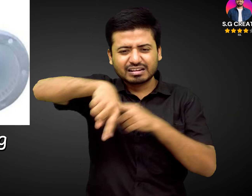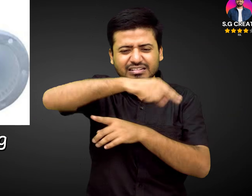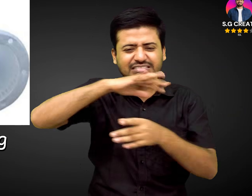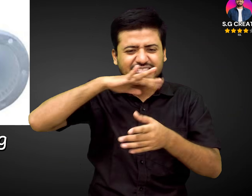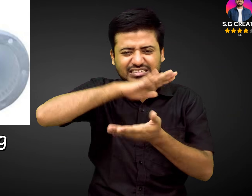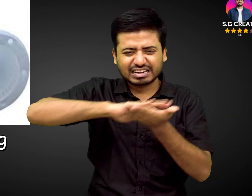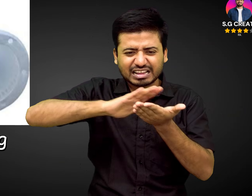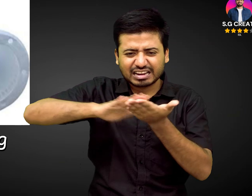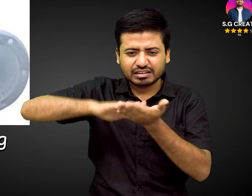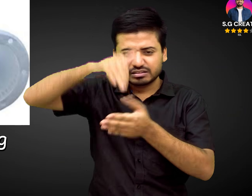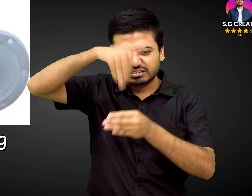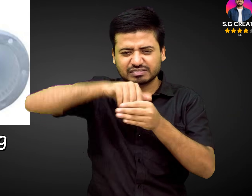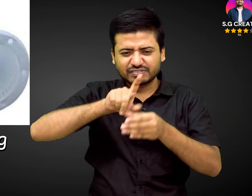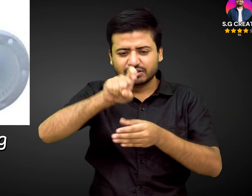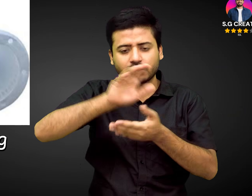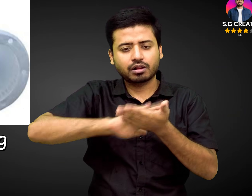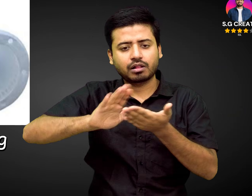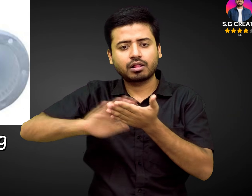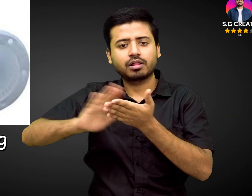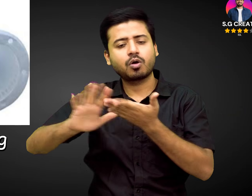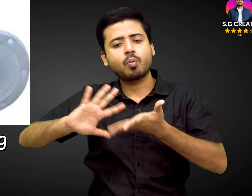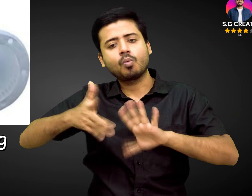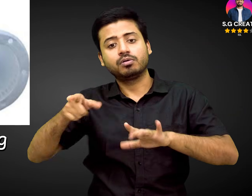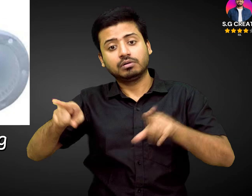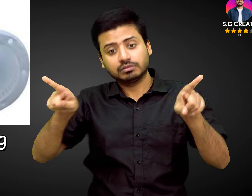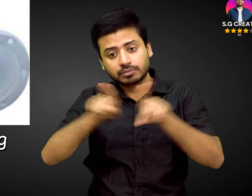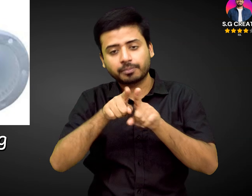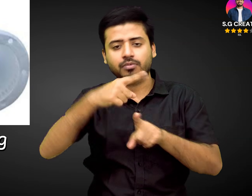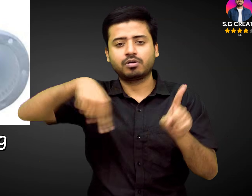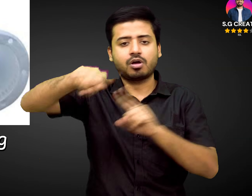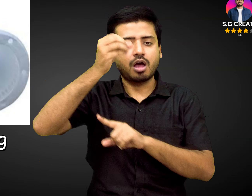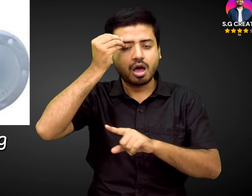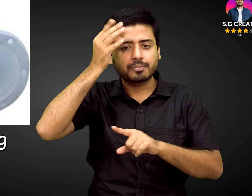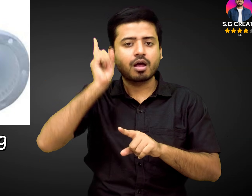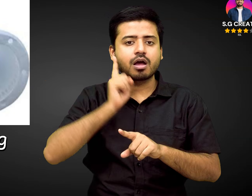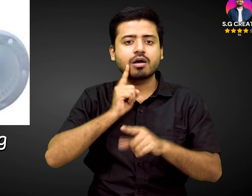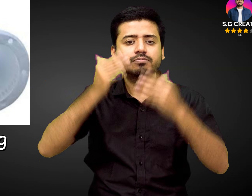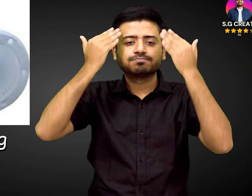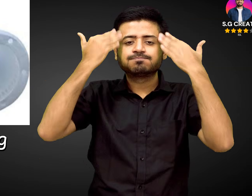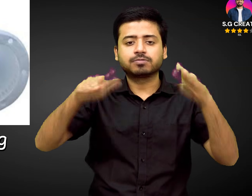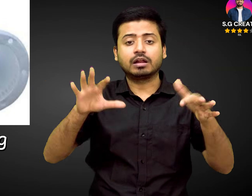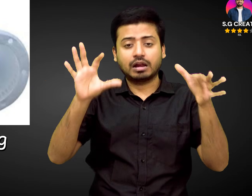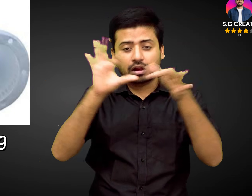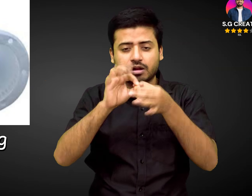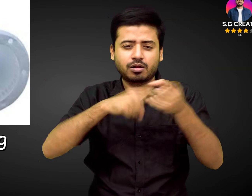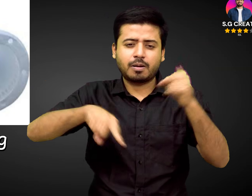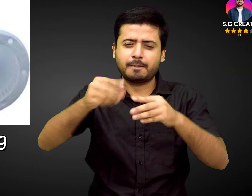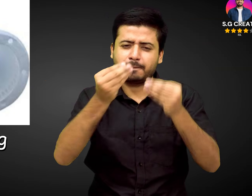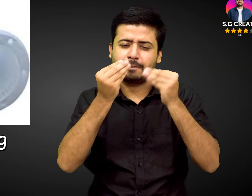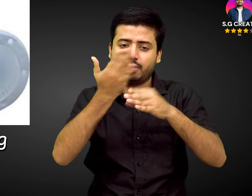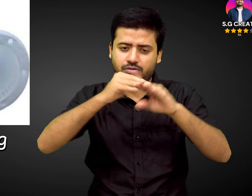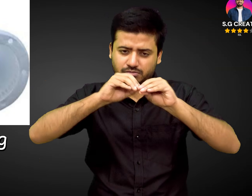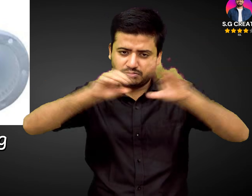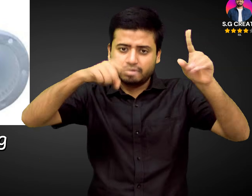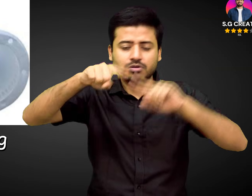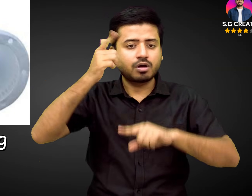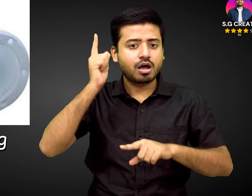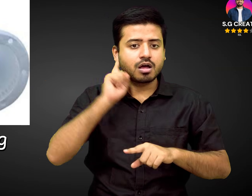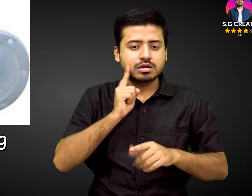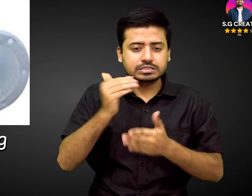tanks, creating a dense, insulating layer of sludge. This forces the heating element to work much harder, driving up your daily energy